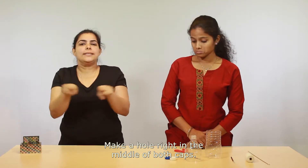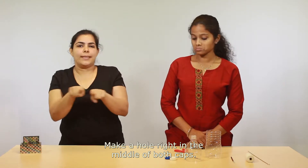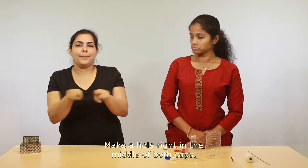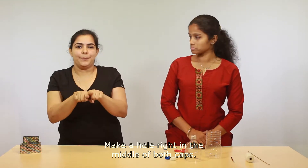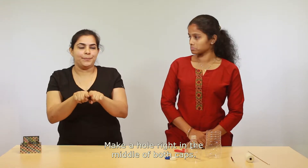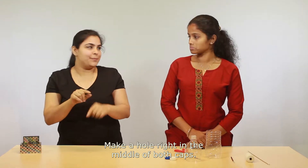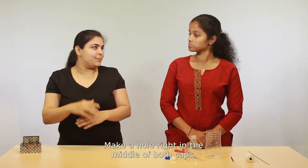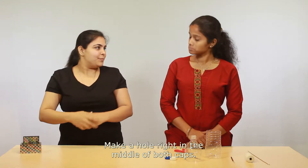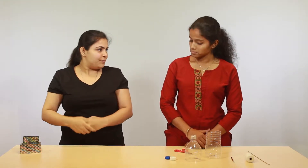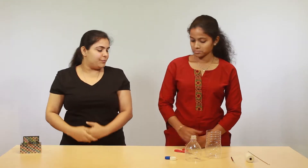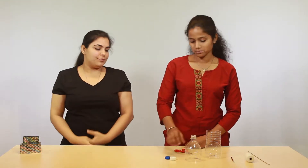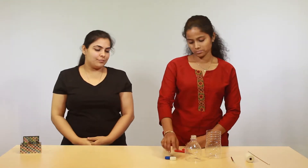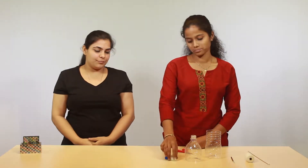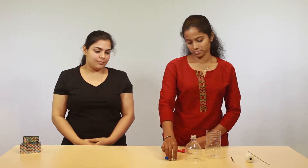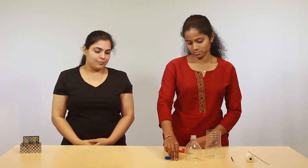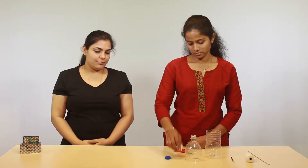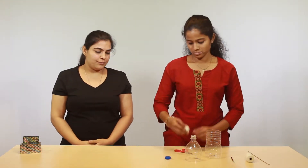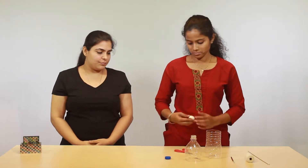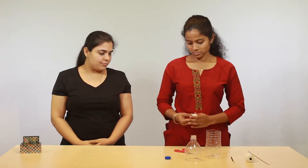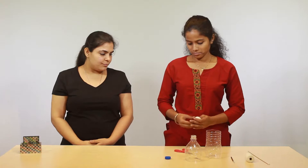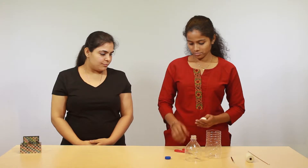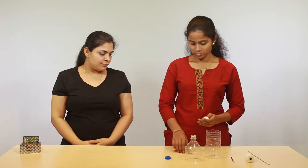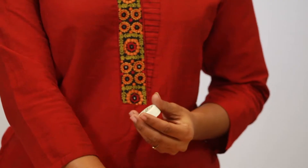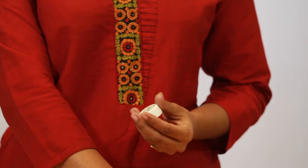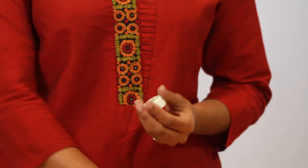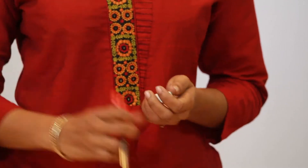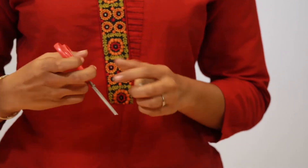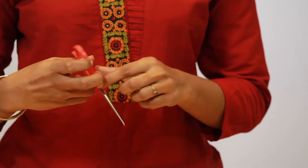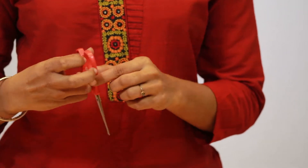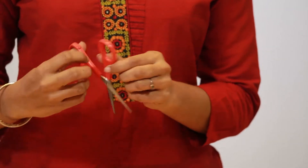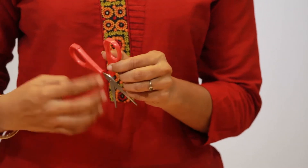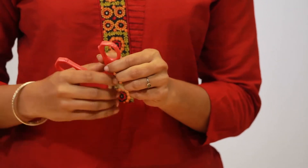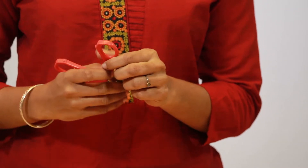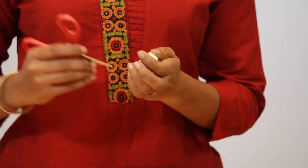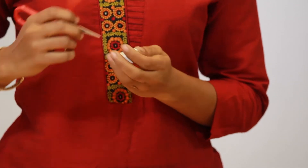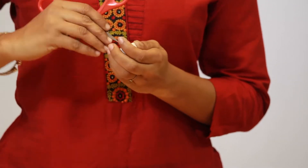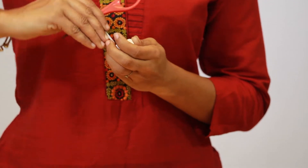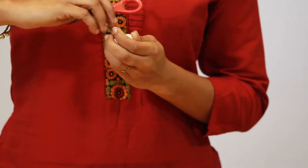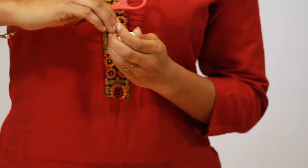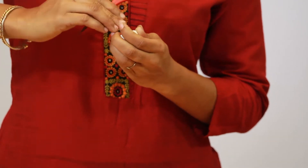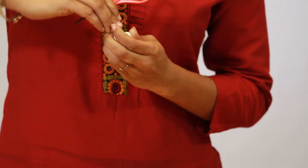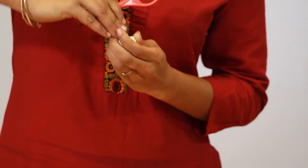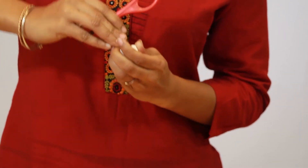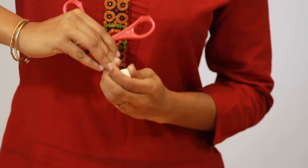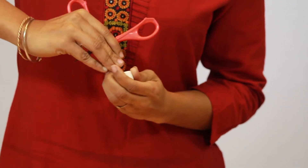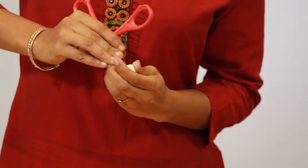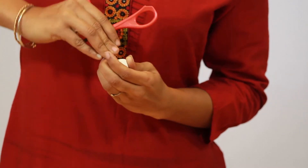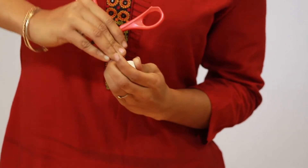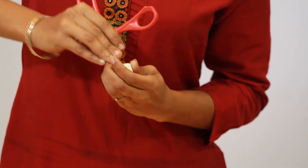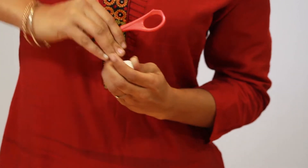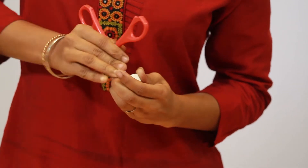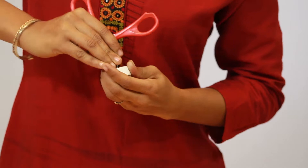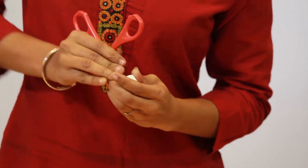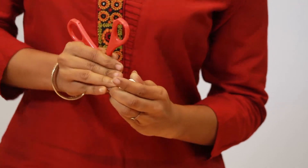this